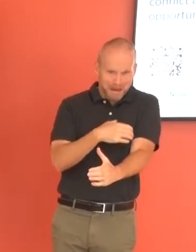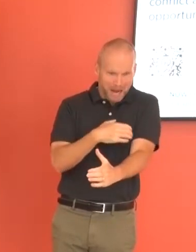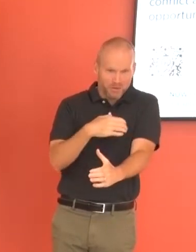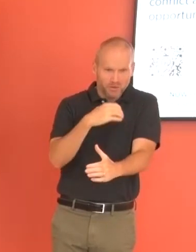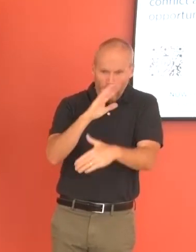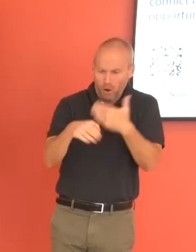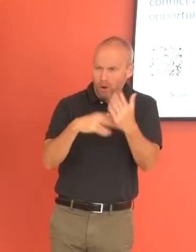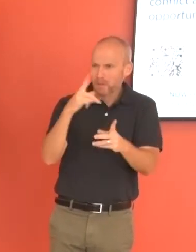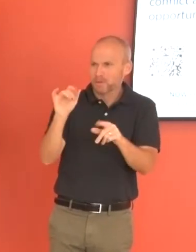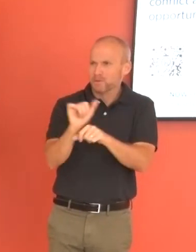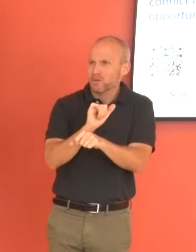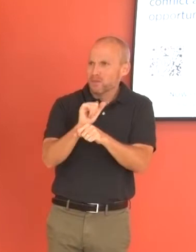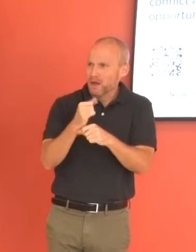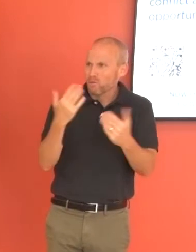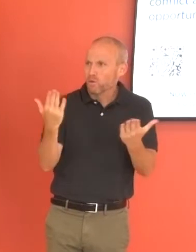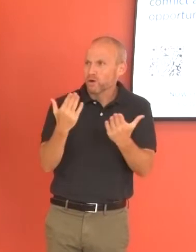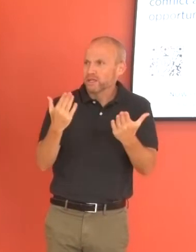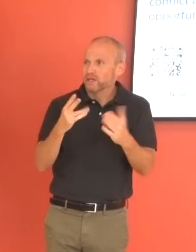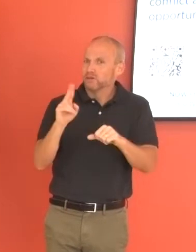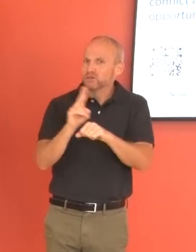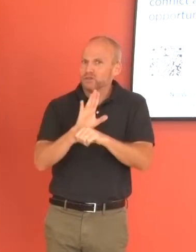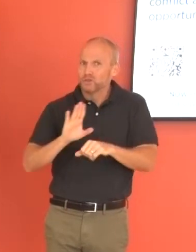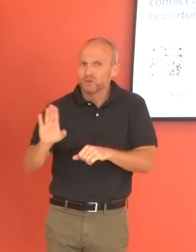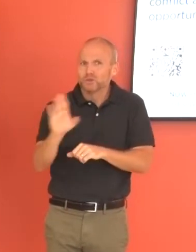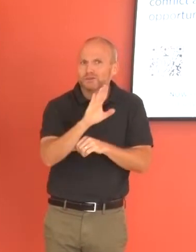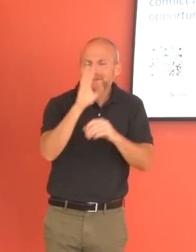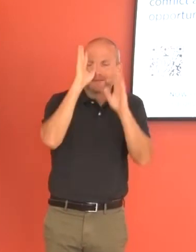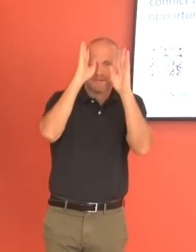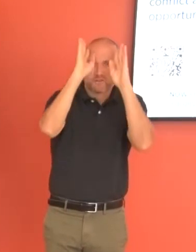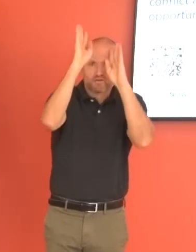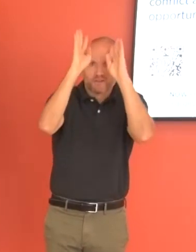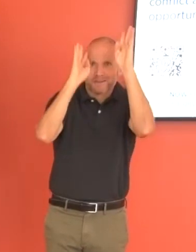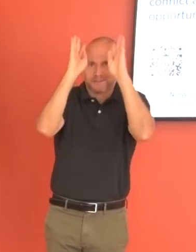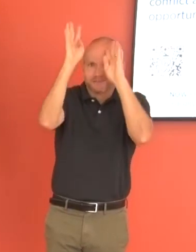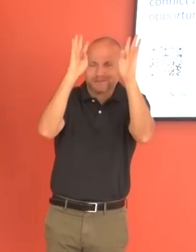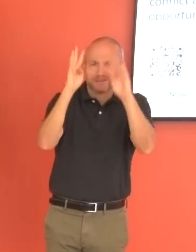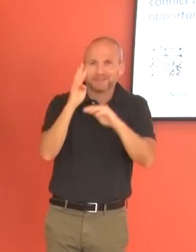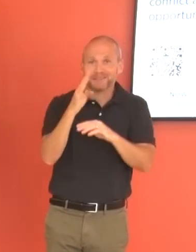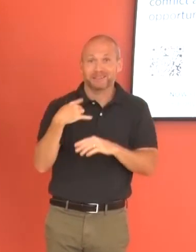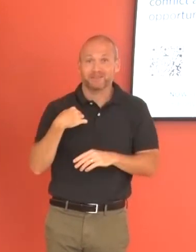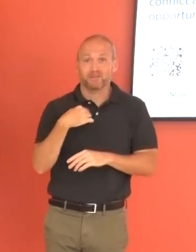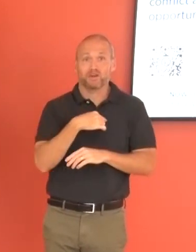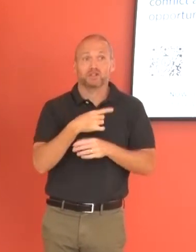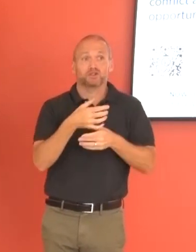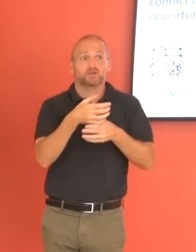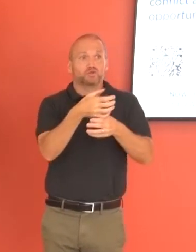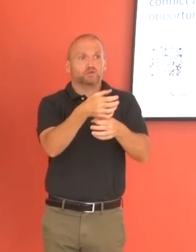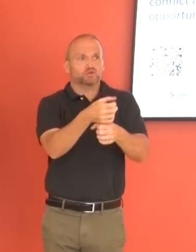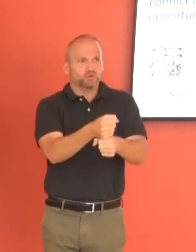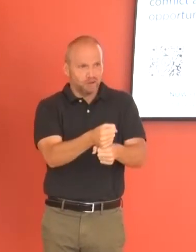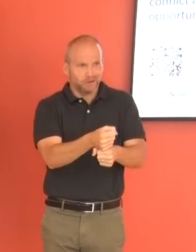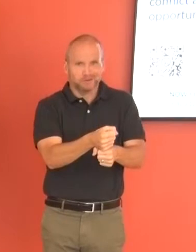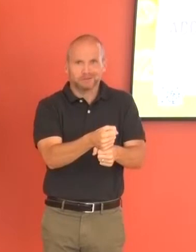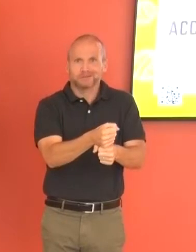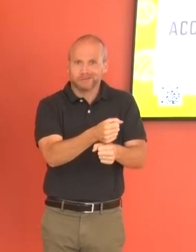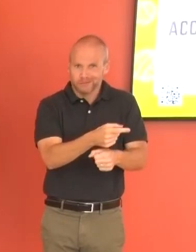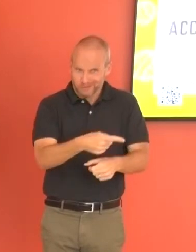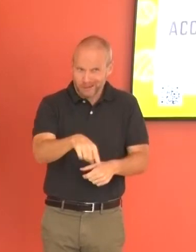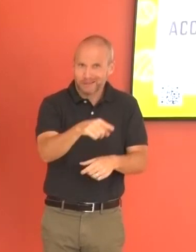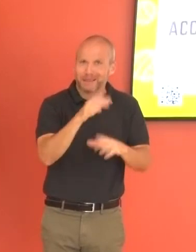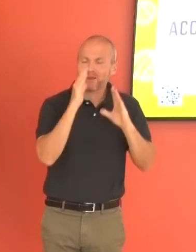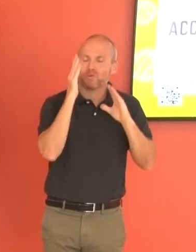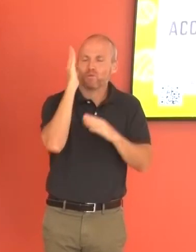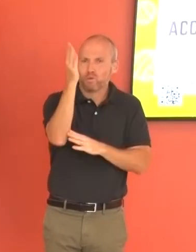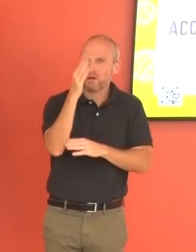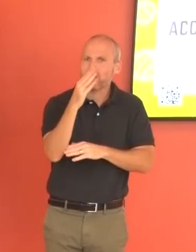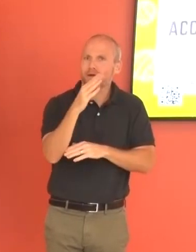here, to use their innovation, creativity, and for us to trust that they will move